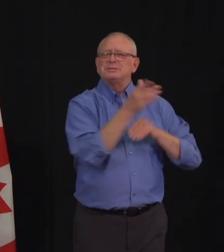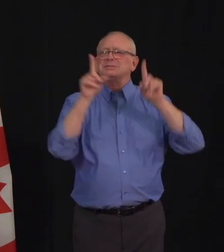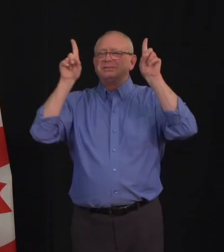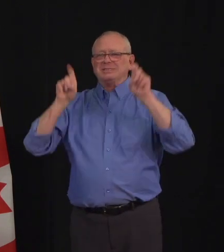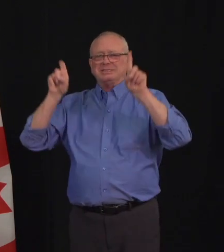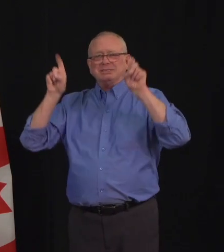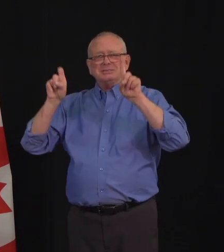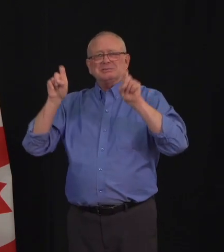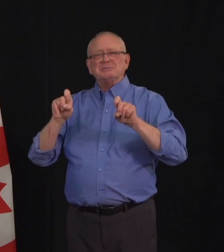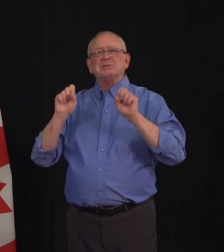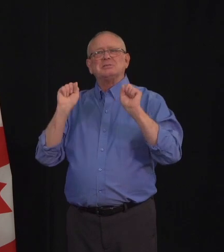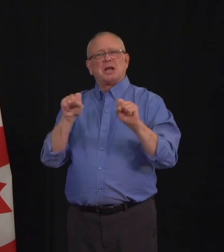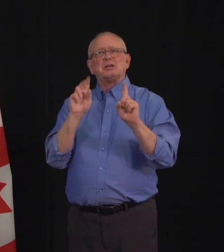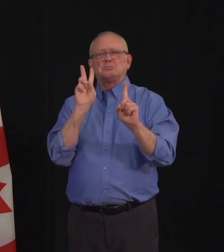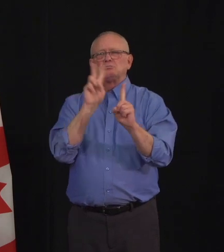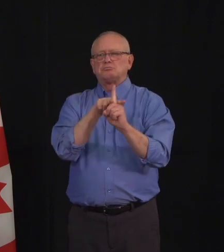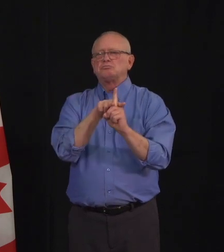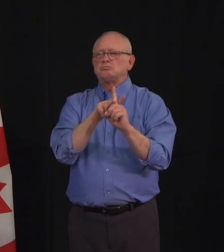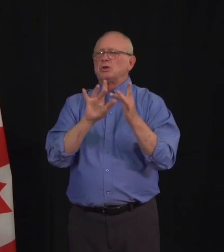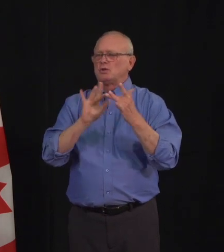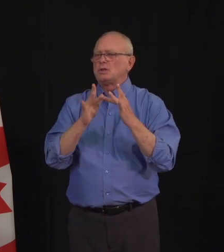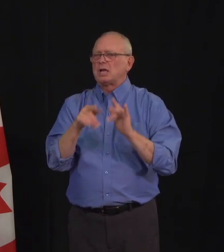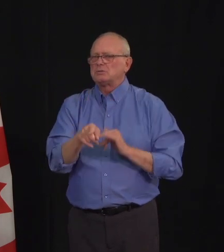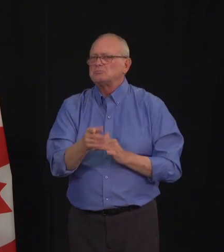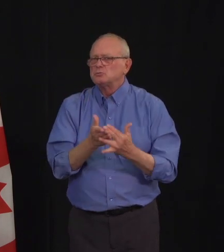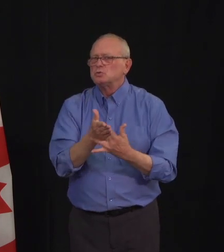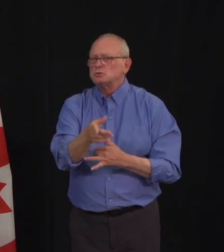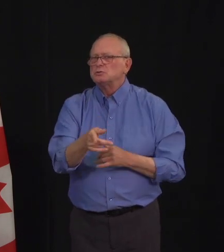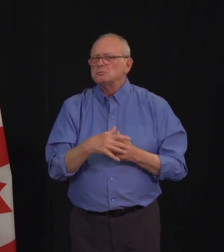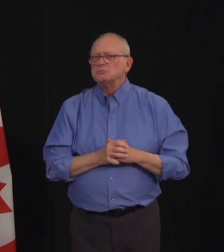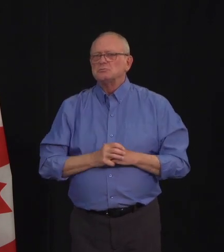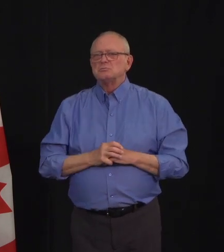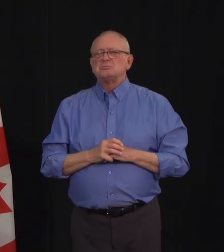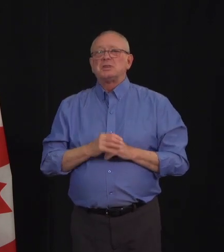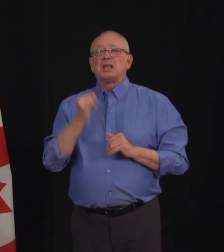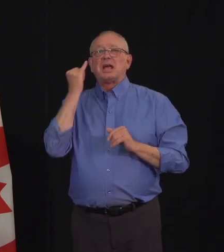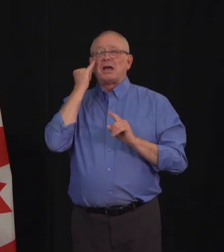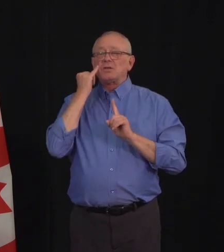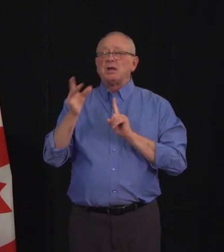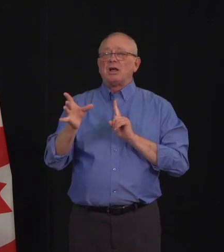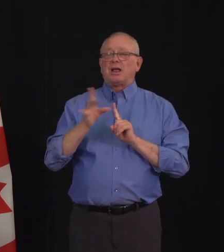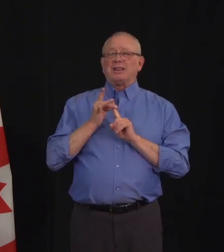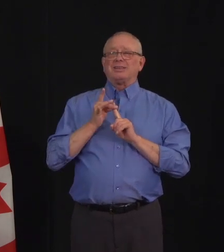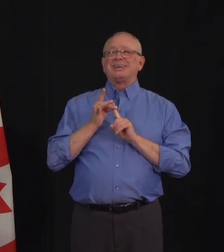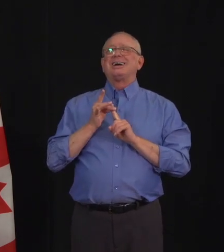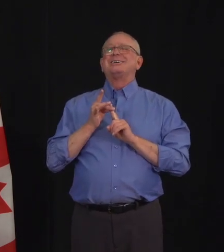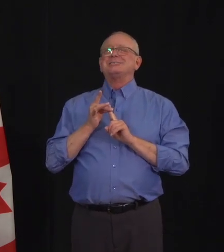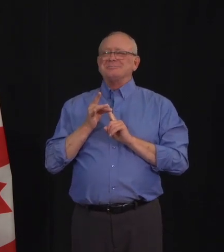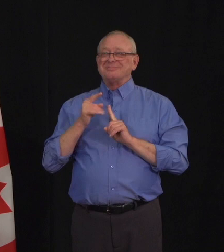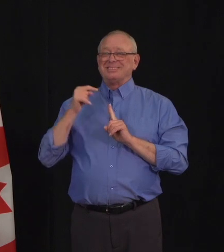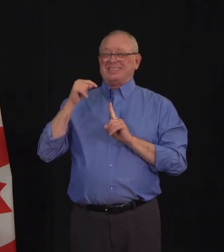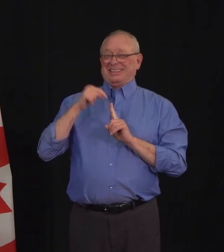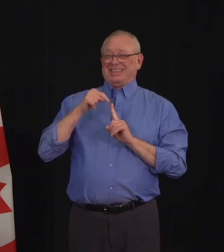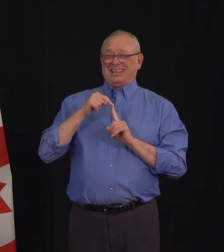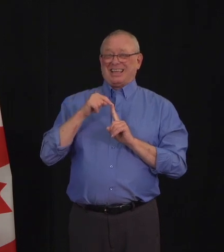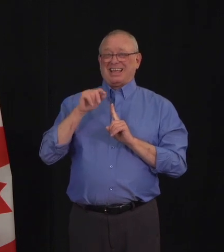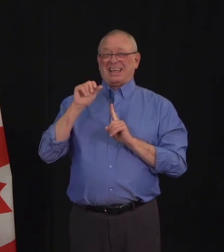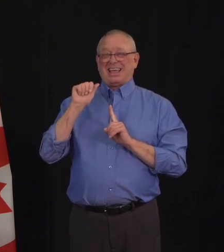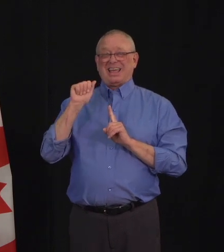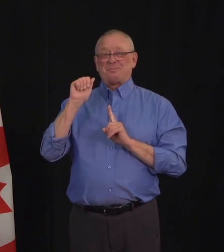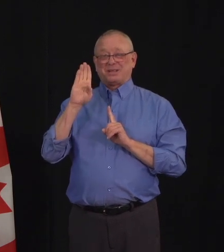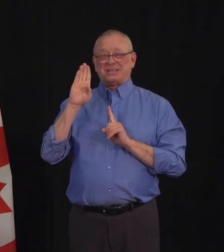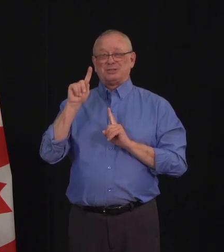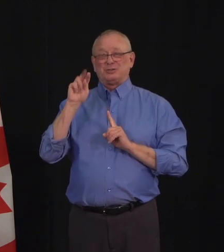if anyone does test positive, please download the AB Trace Together app. These are all important ways of staying